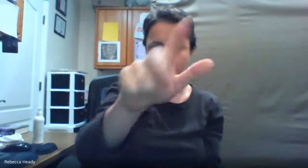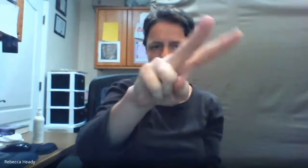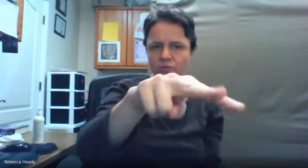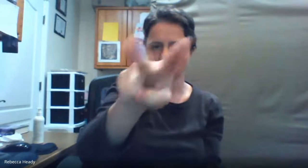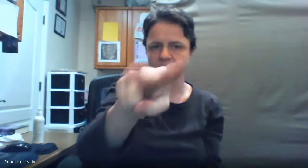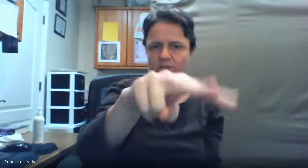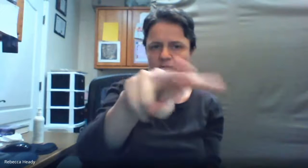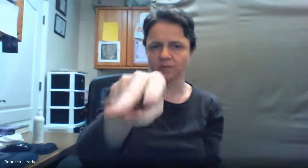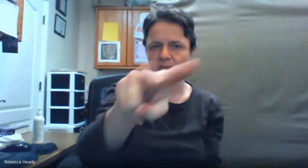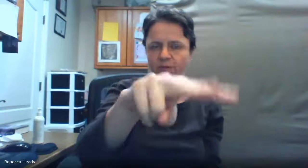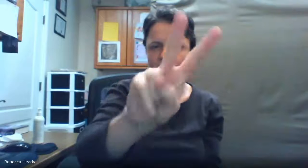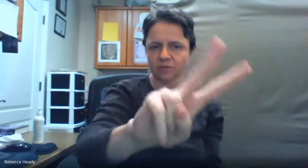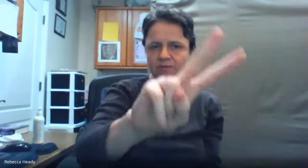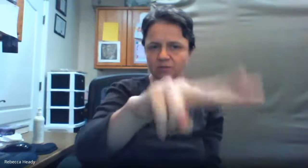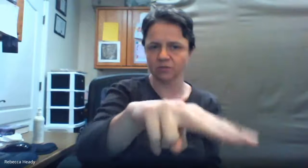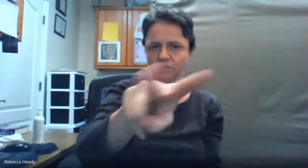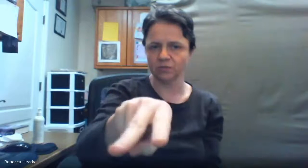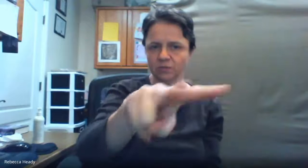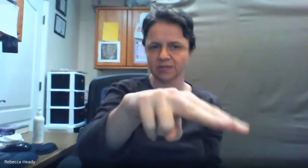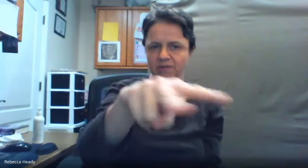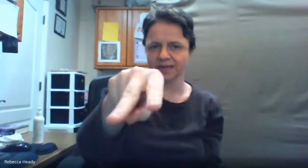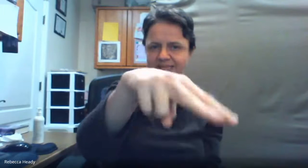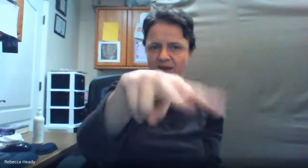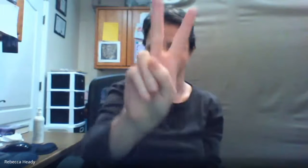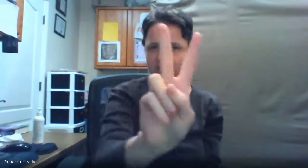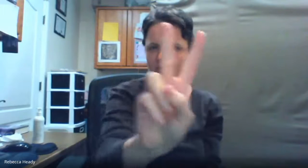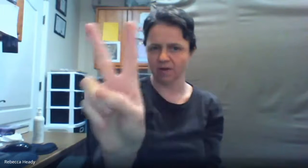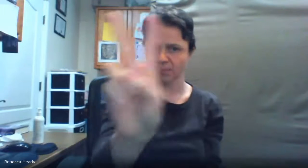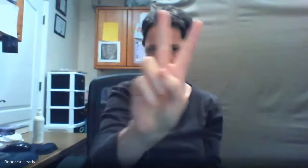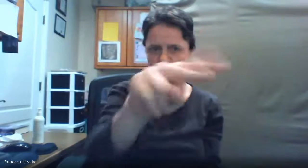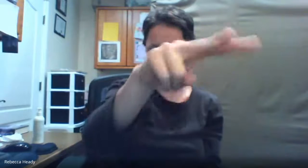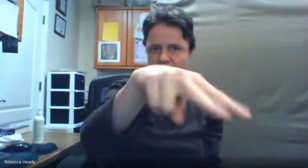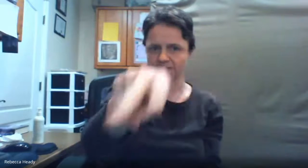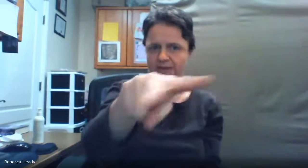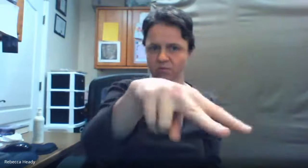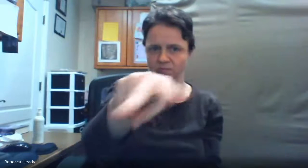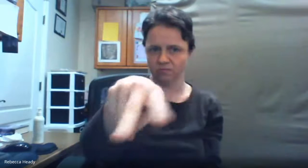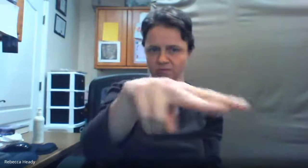21, 22, the double number. So it's like 2, 2. It's kind of like down instead of up. Okay, 22.